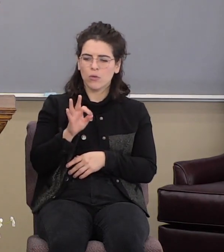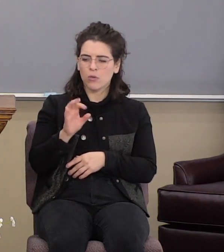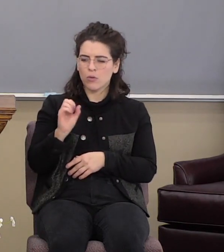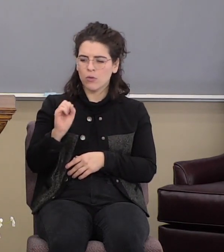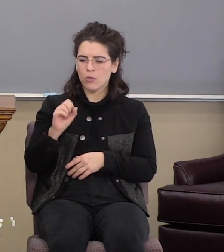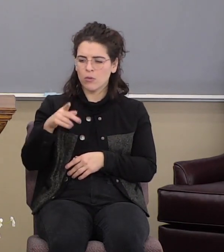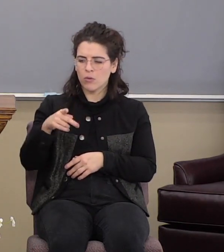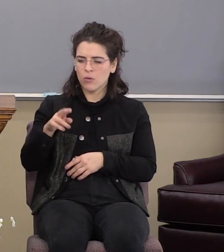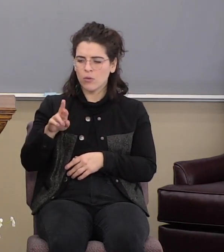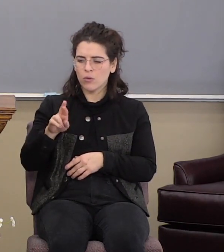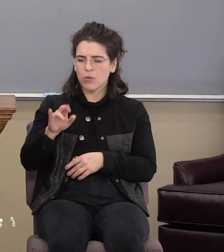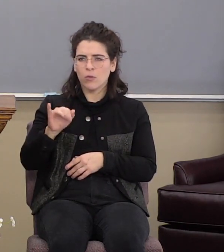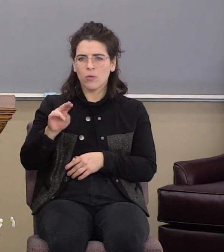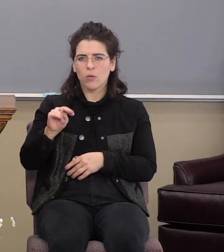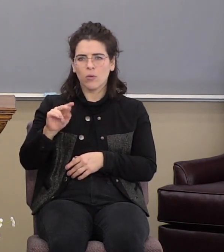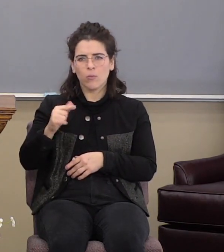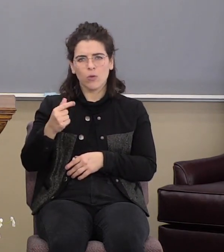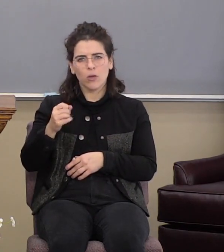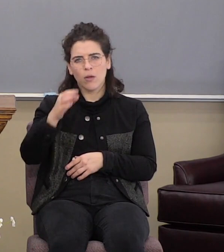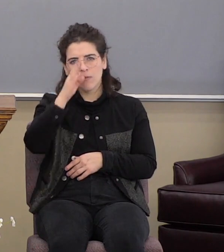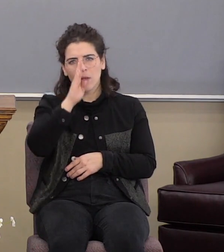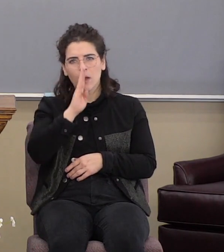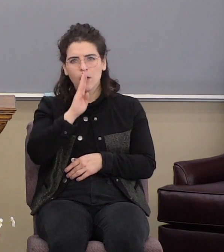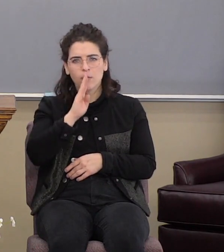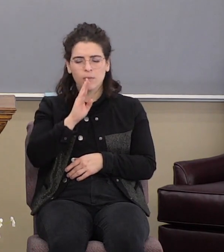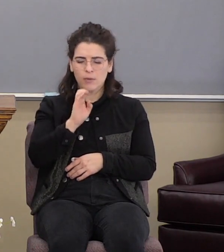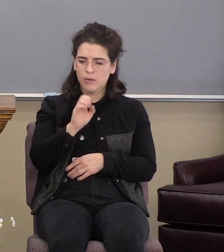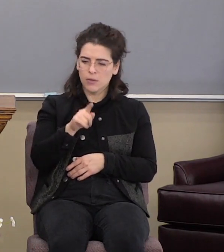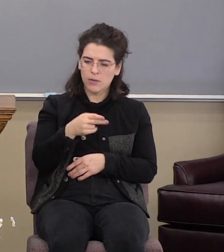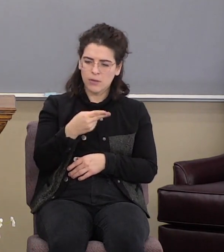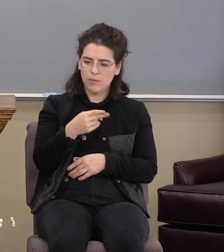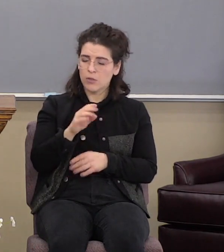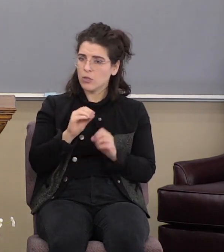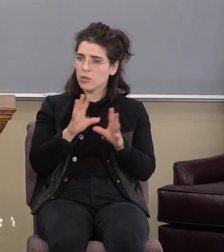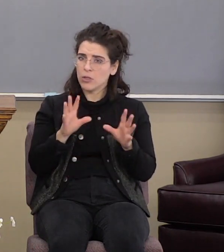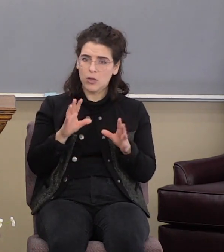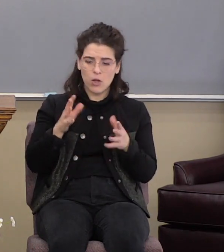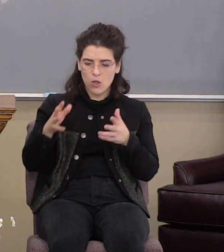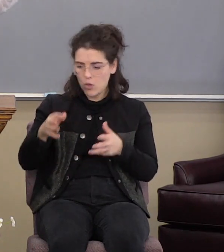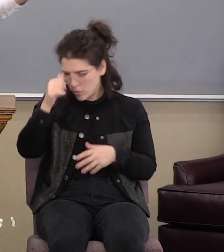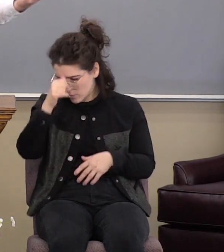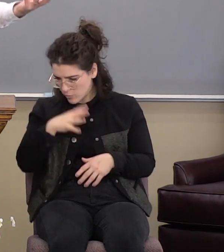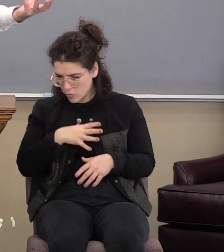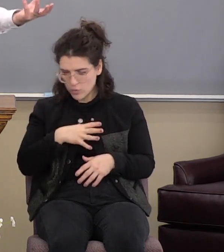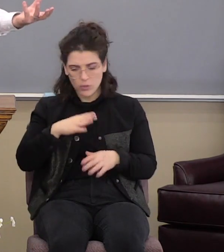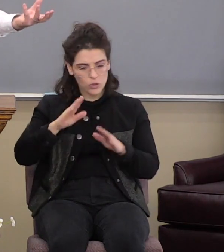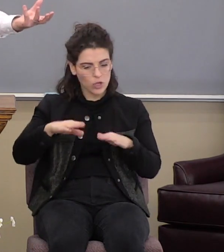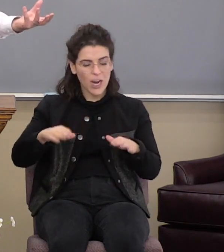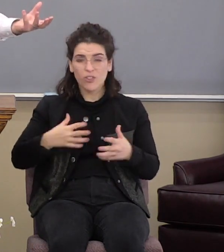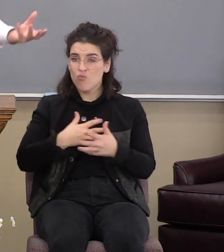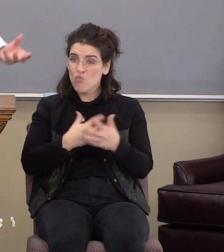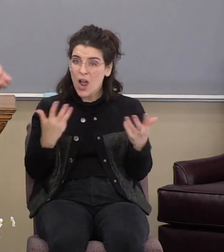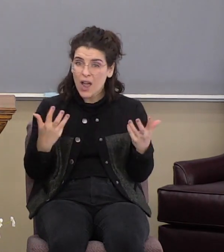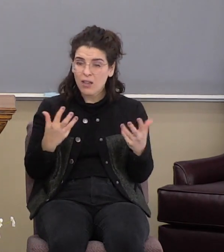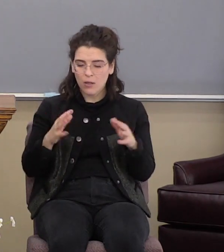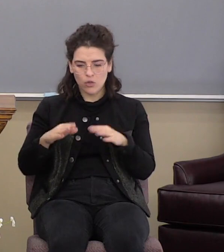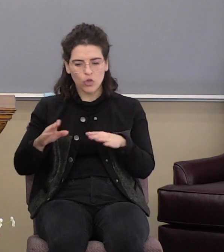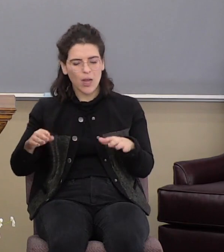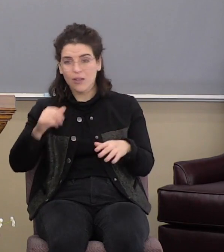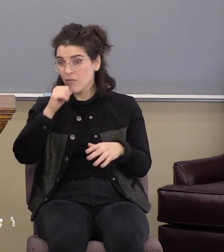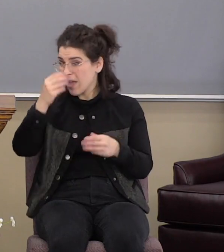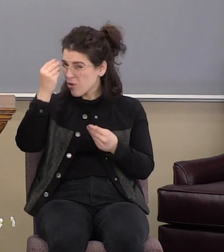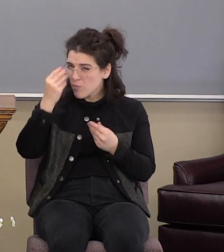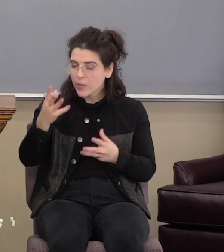By the way, Ephesians is very clear. A lost person is a child of wrath, a child of disobedience, okay? But